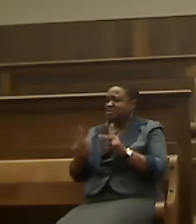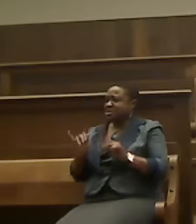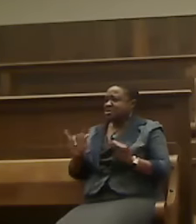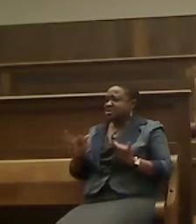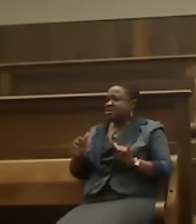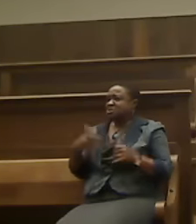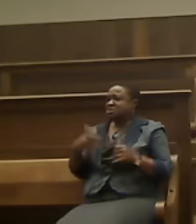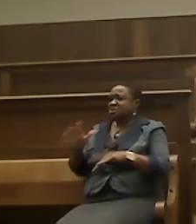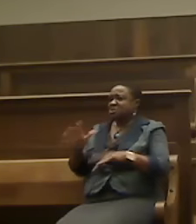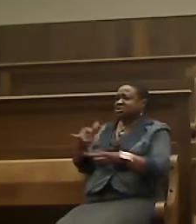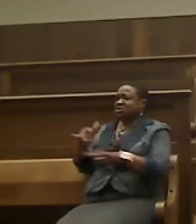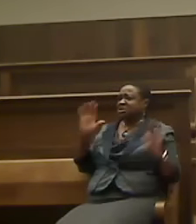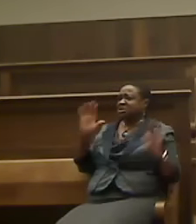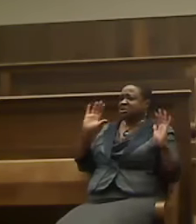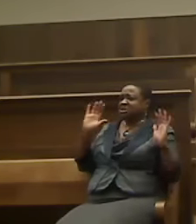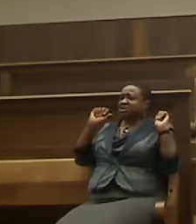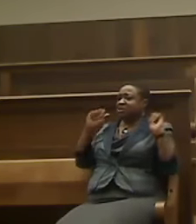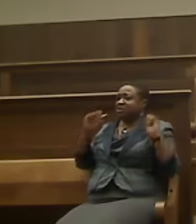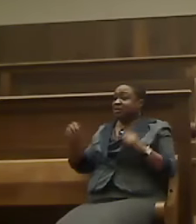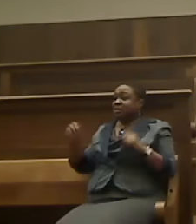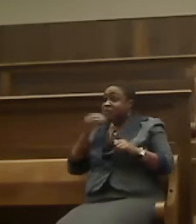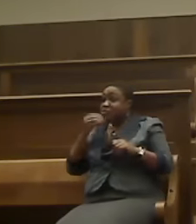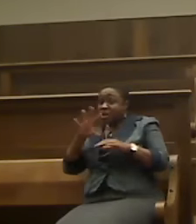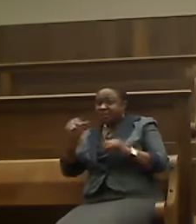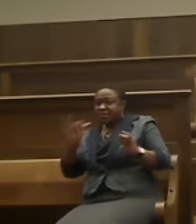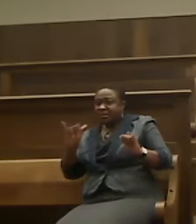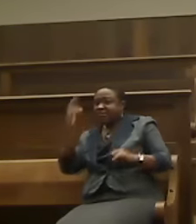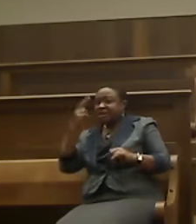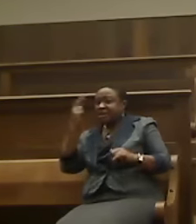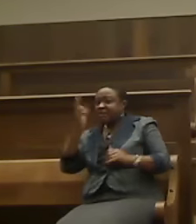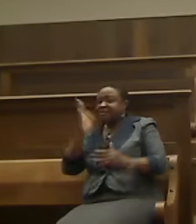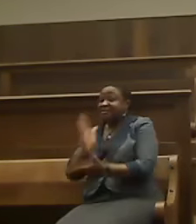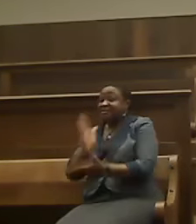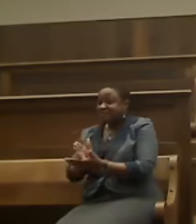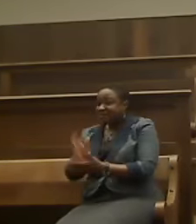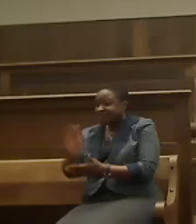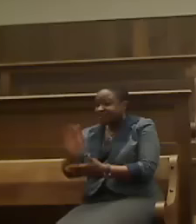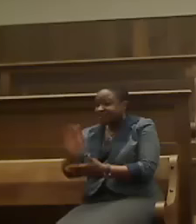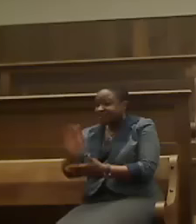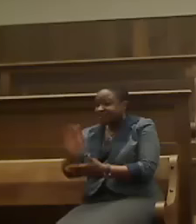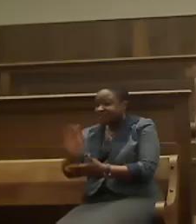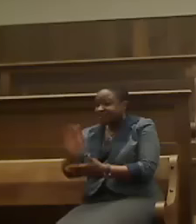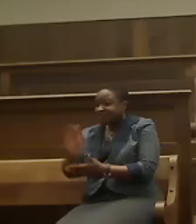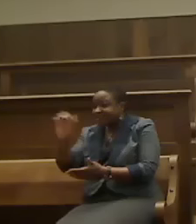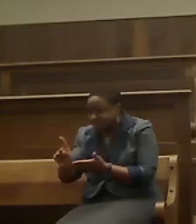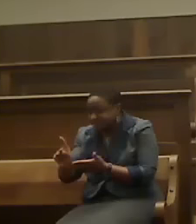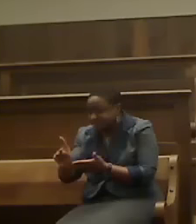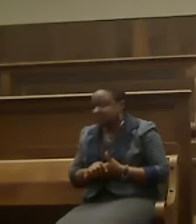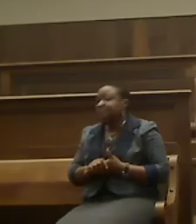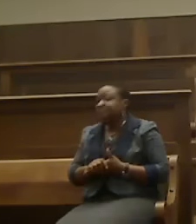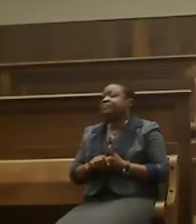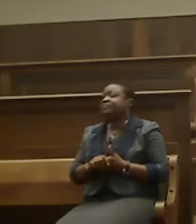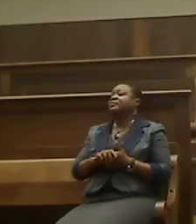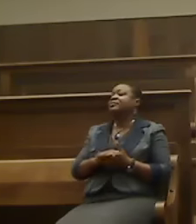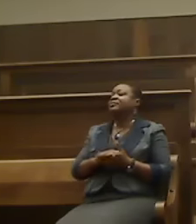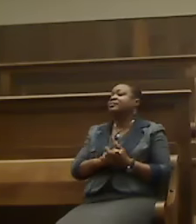touch it. The food companies realized it had become a marketing liability in just 10 weeks. We saw the